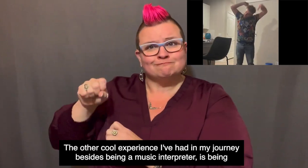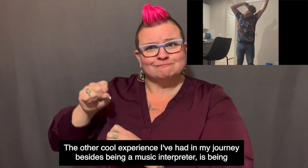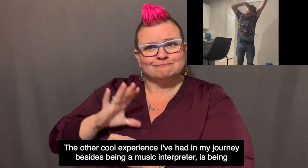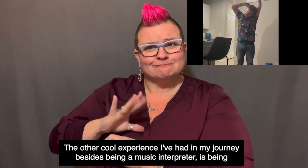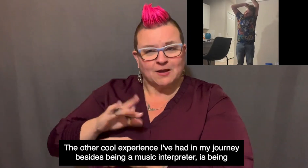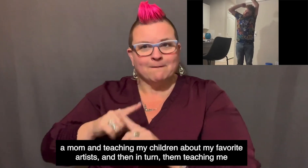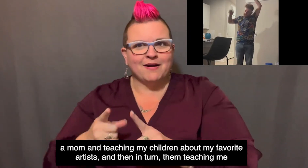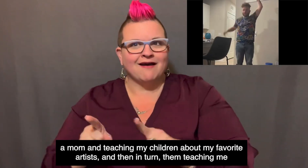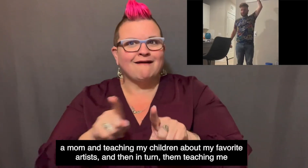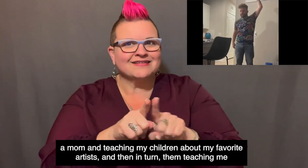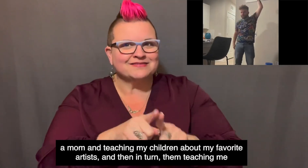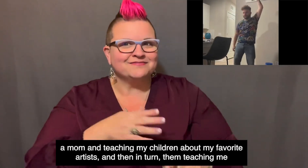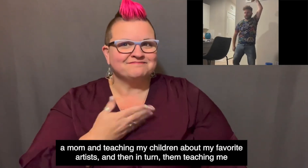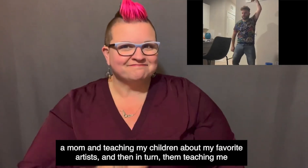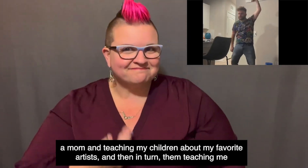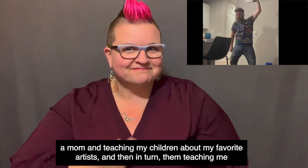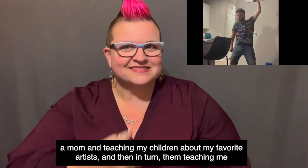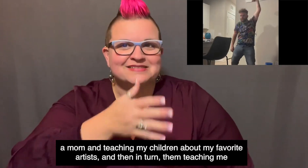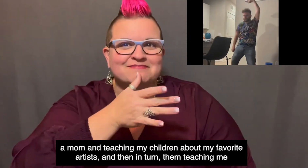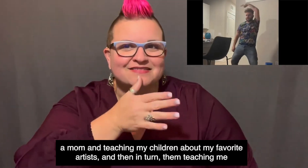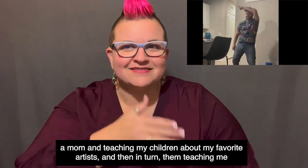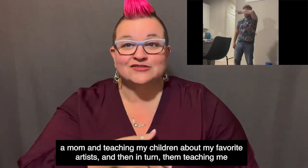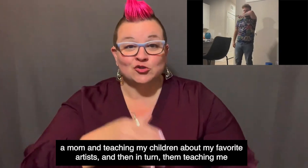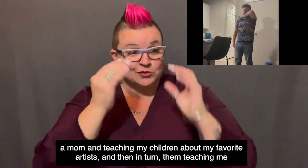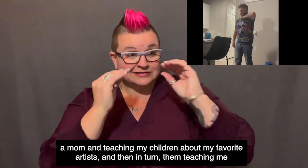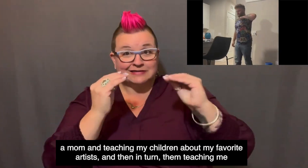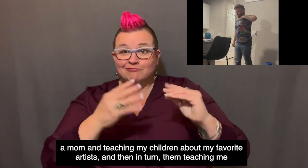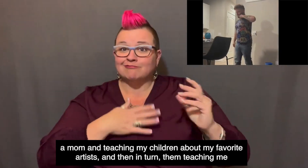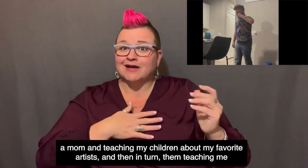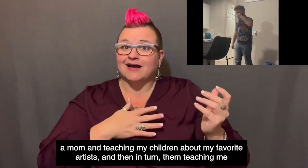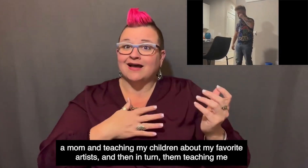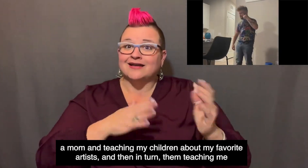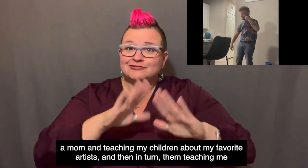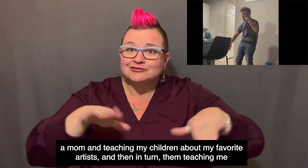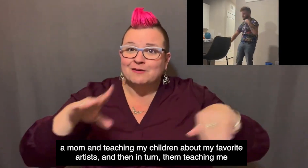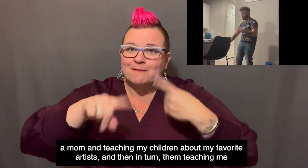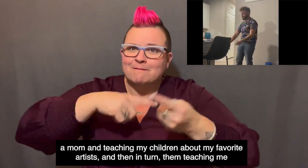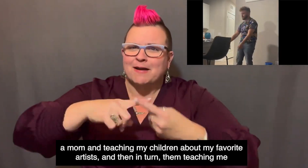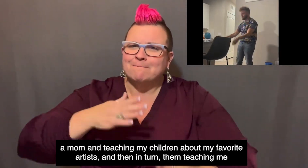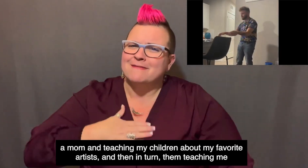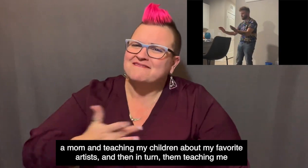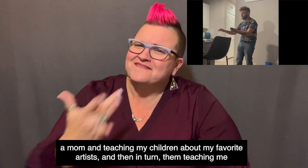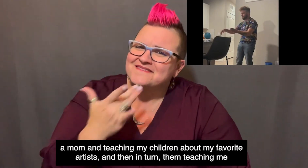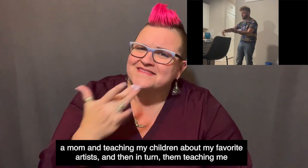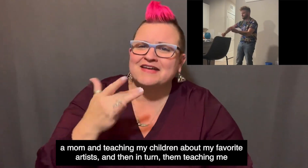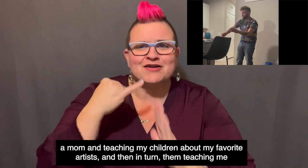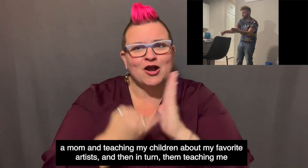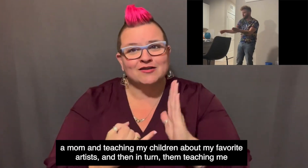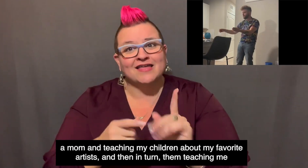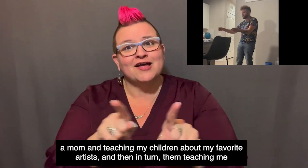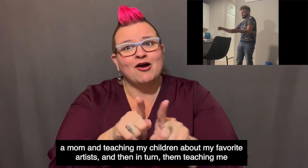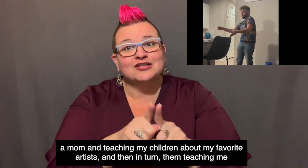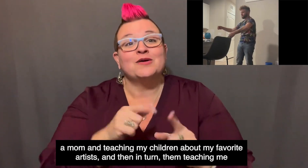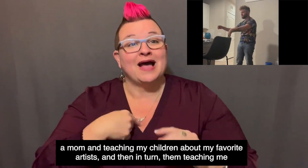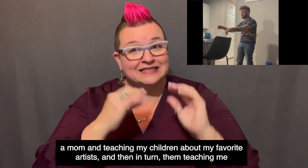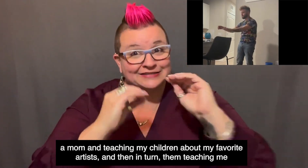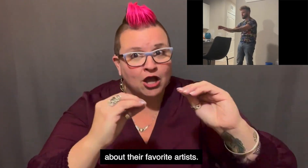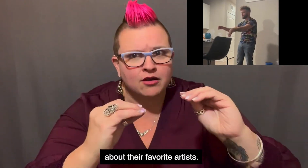is being a mom and teaching my children about my favorite artist. And then in turn, them teaching me about